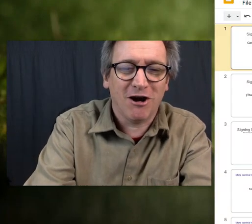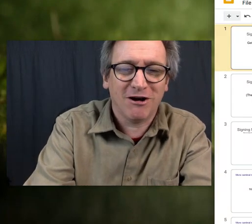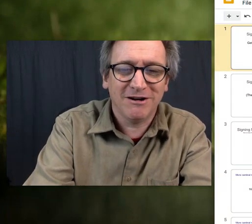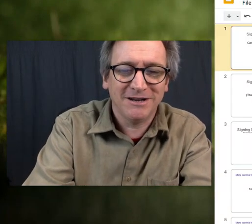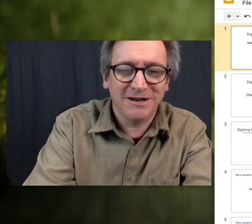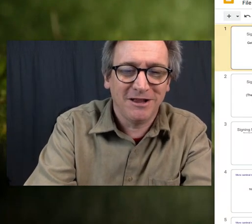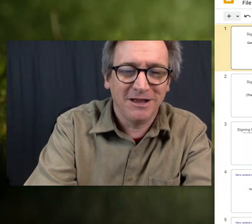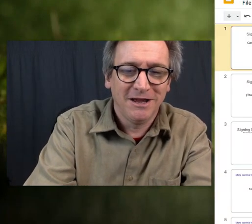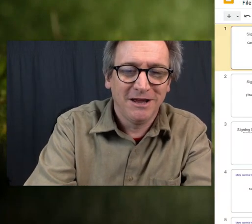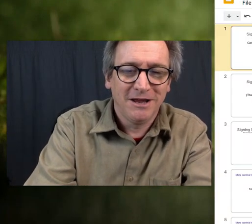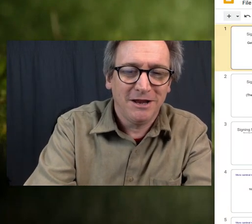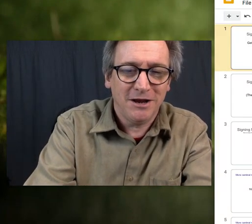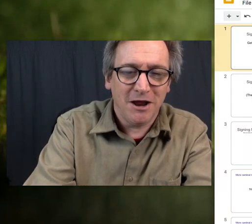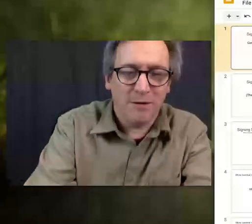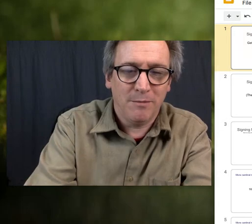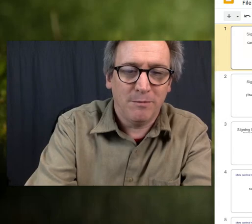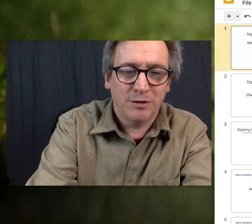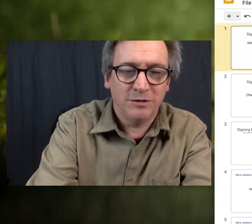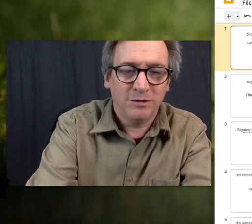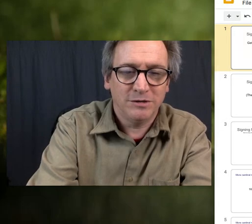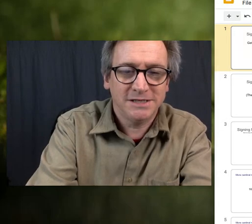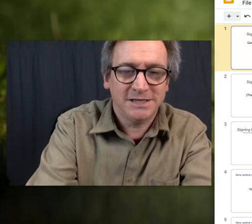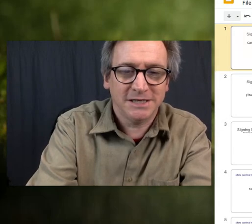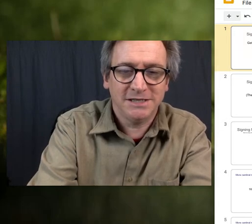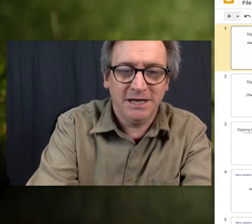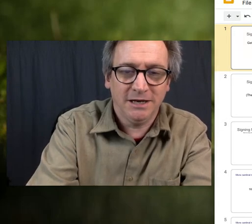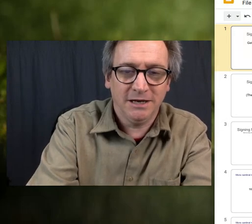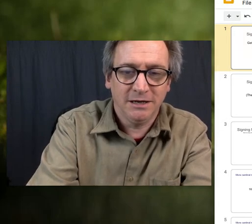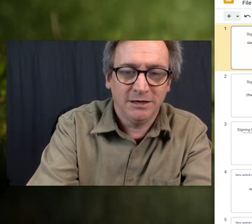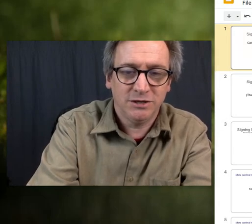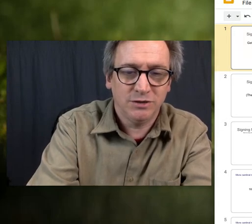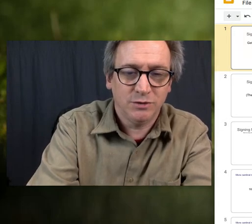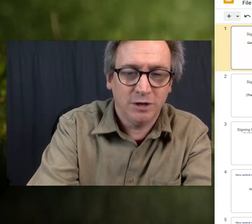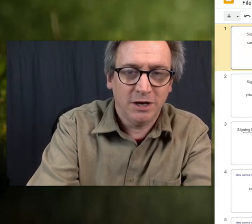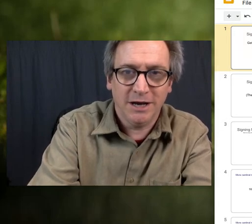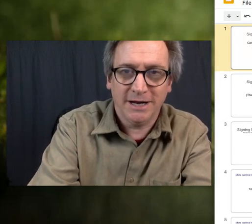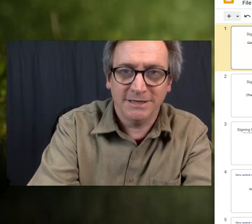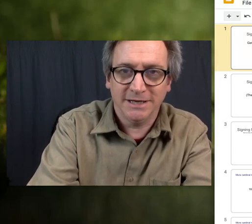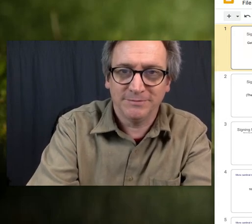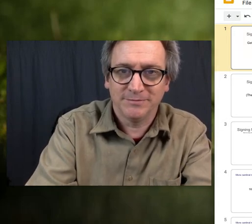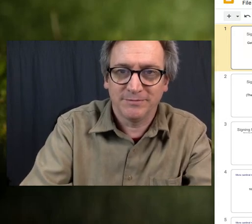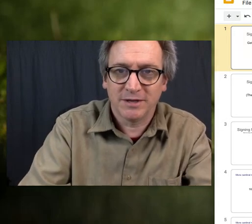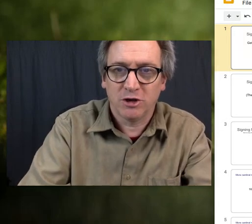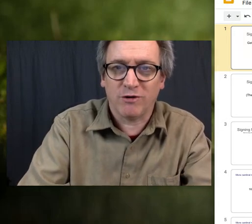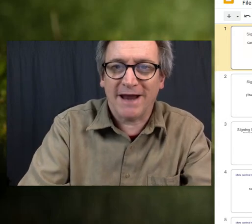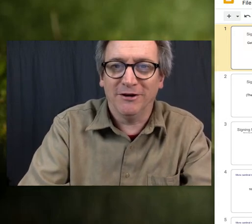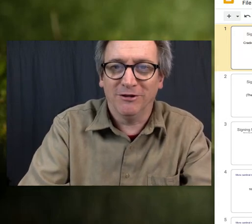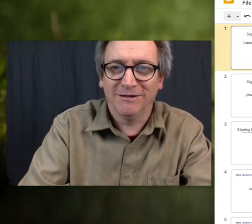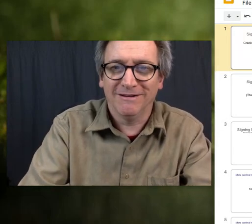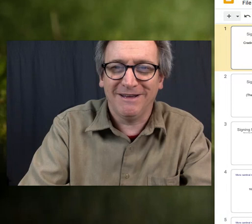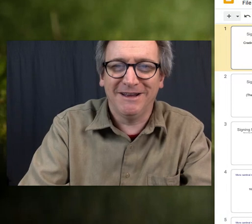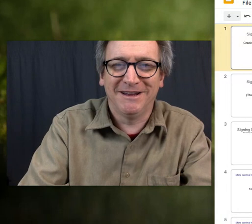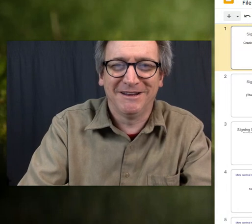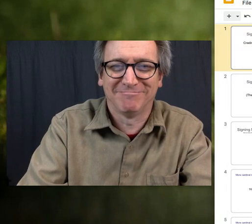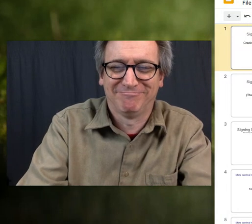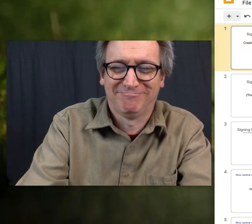It's cardinal numbers 16 to 19. Cardinal.